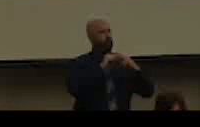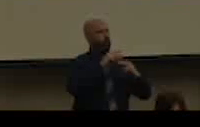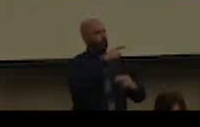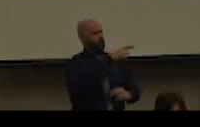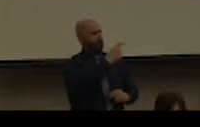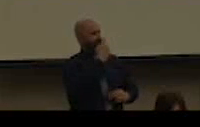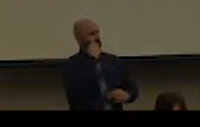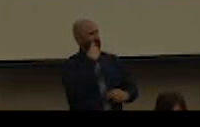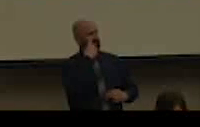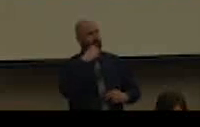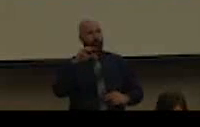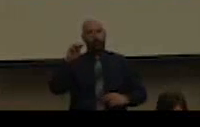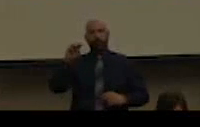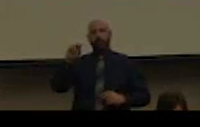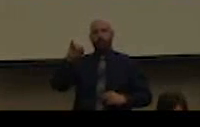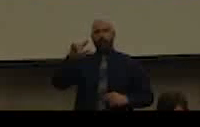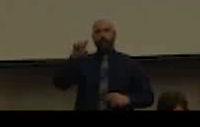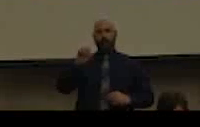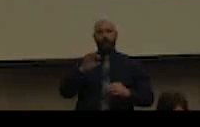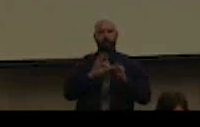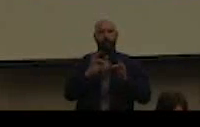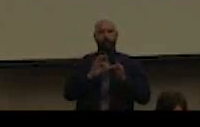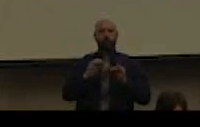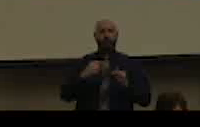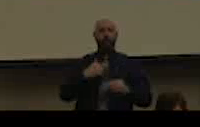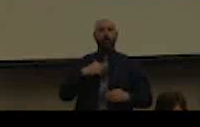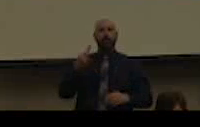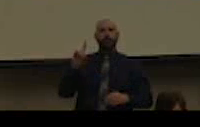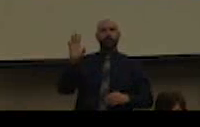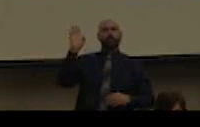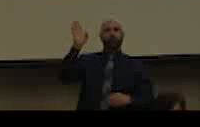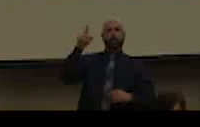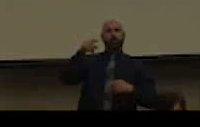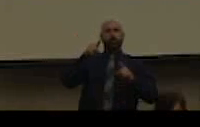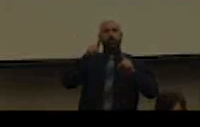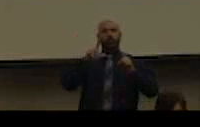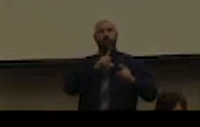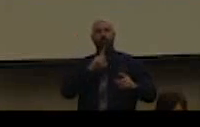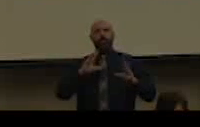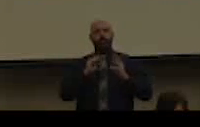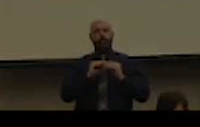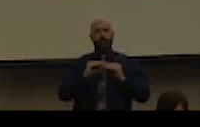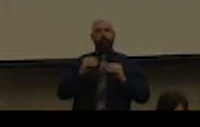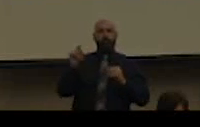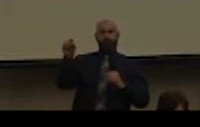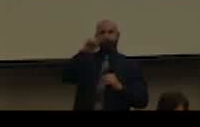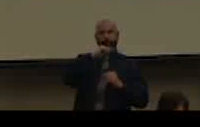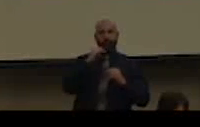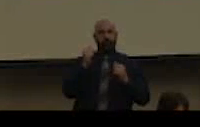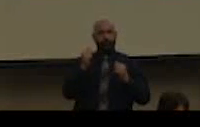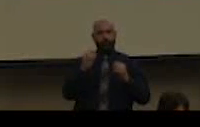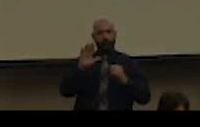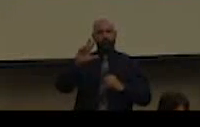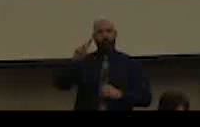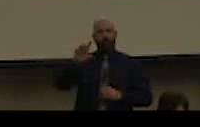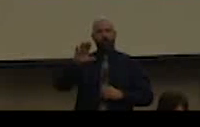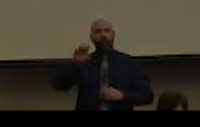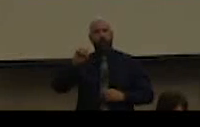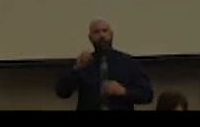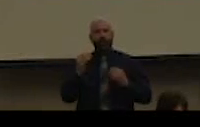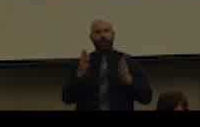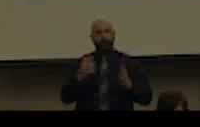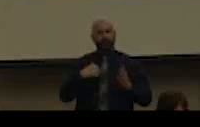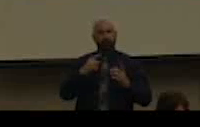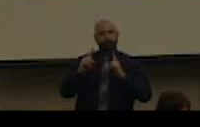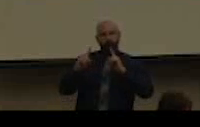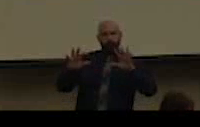what Monique was saying. I've spoken to, during the session, I'll speak to a lot of childcare providers. And I